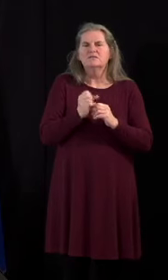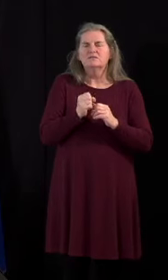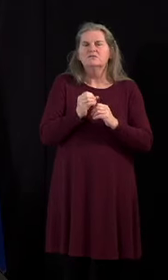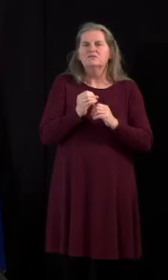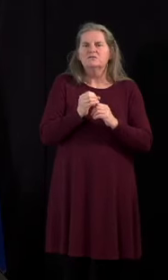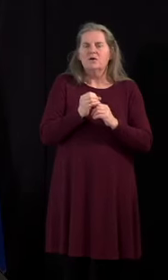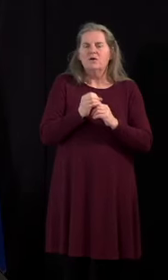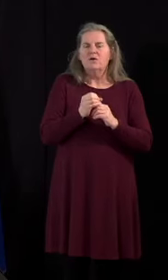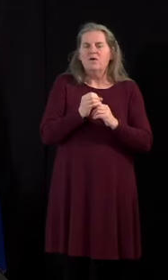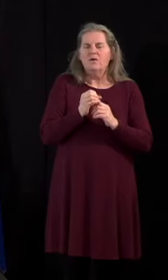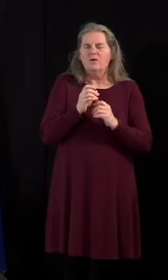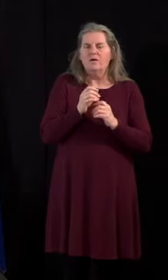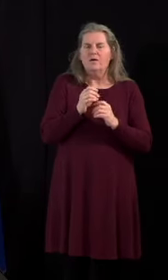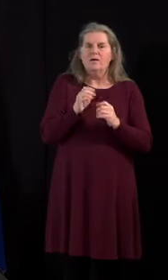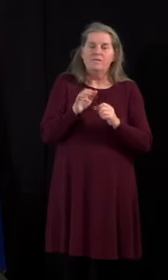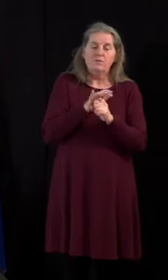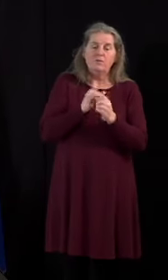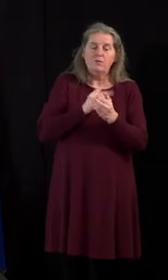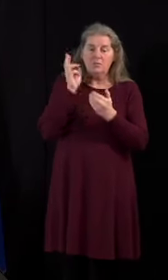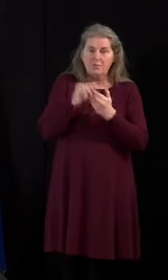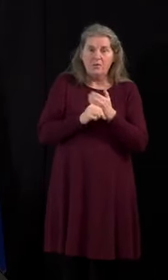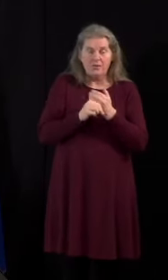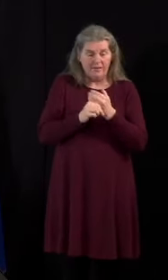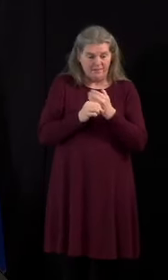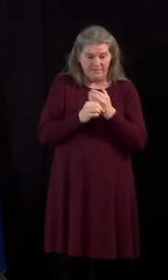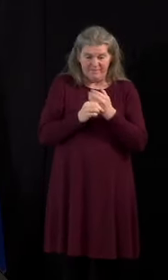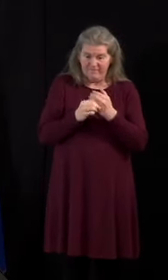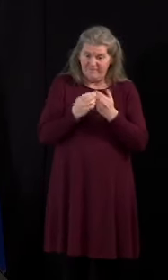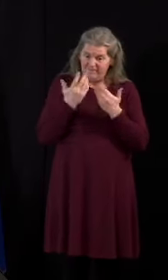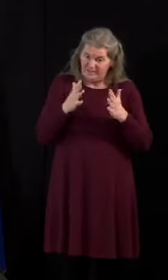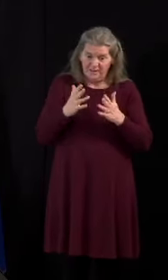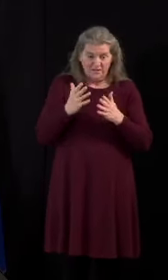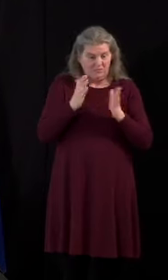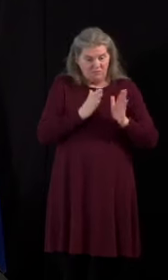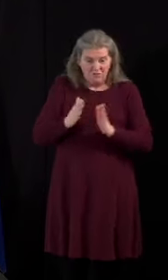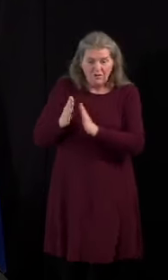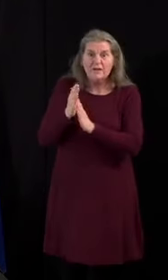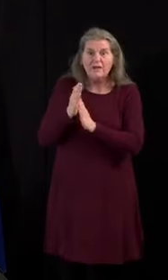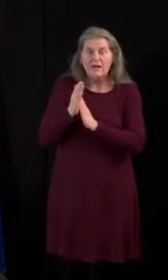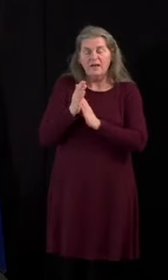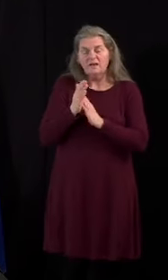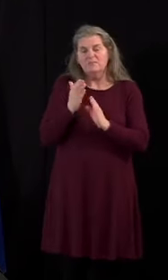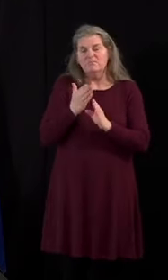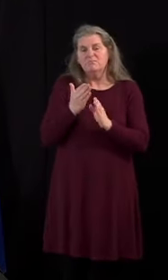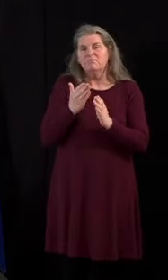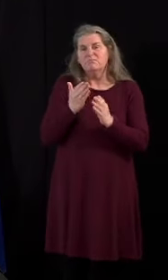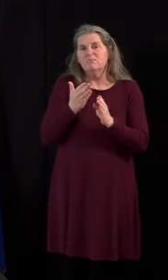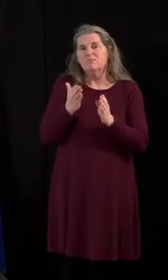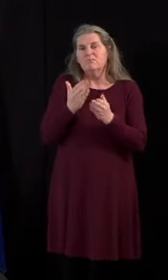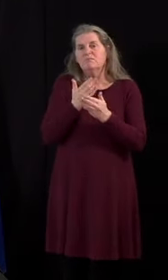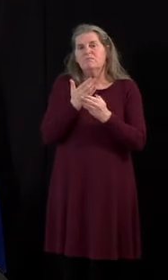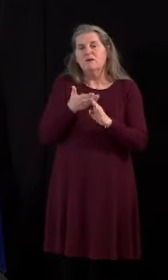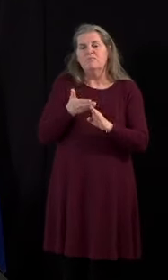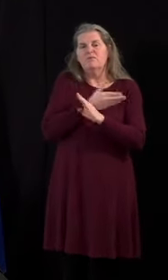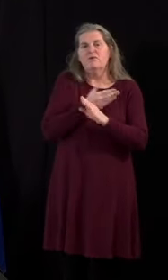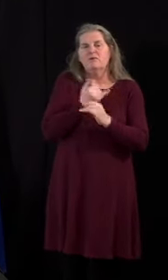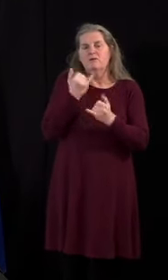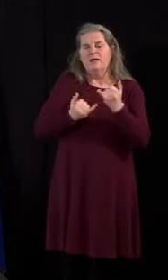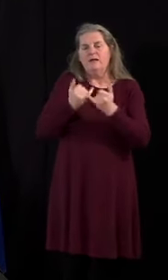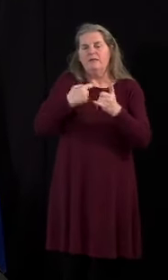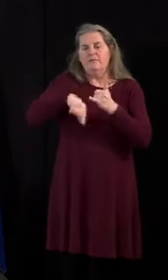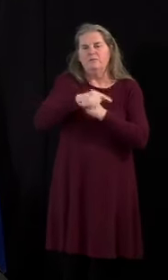finishing touches on the work over next week and the weekend, and then being able to accept applications, and then moving